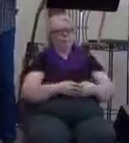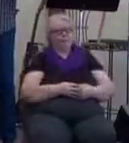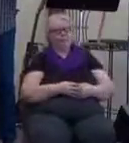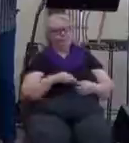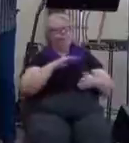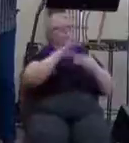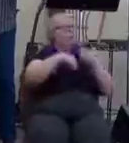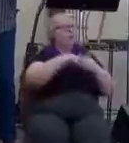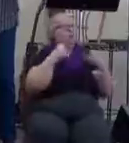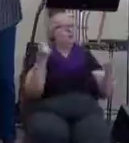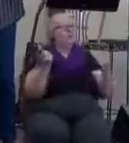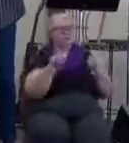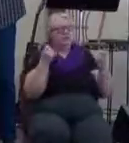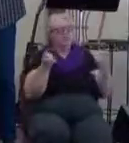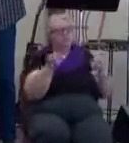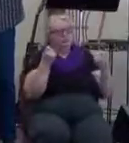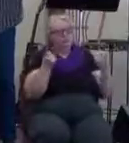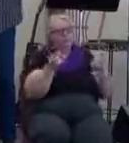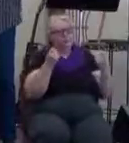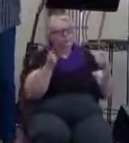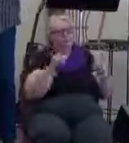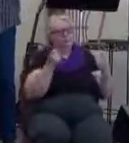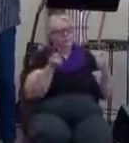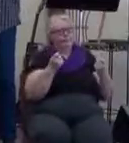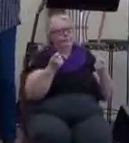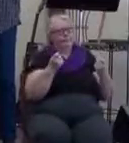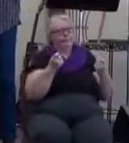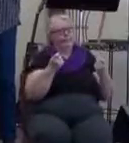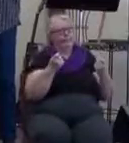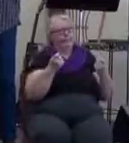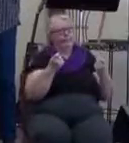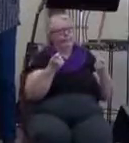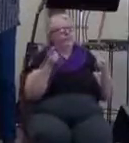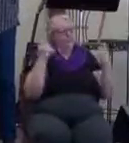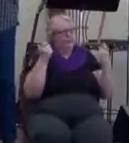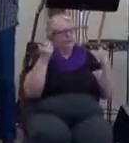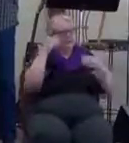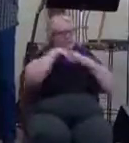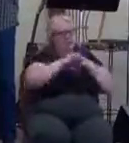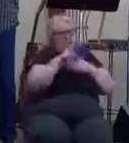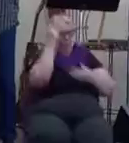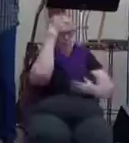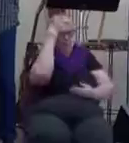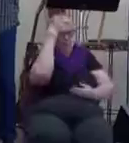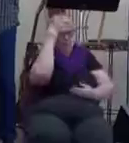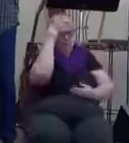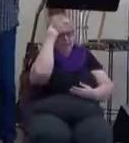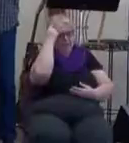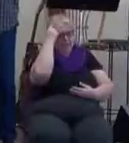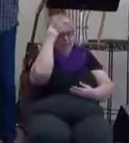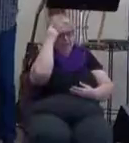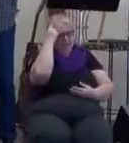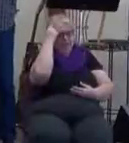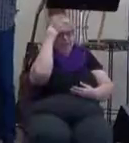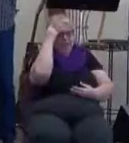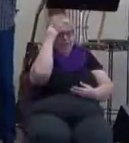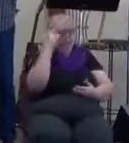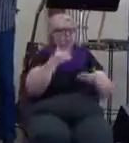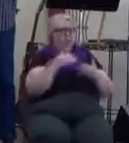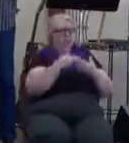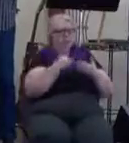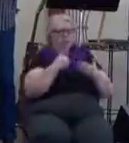All our sin is. A sin can enter our mind, and until we birth a sin or birth that action to